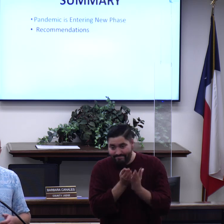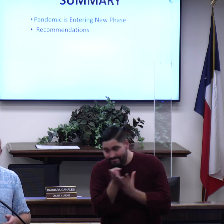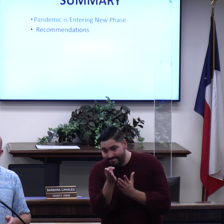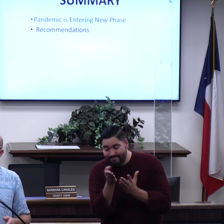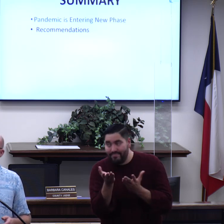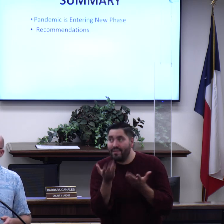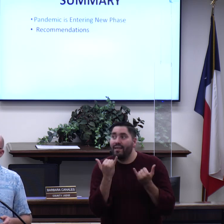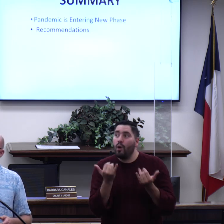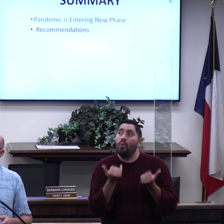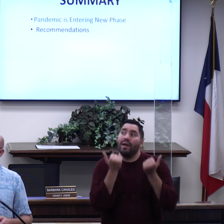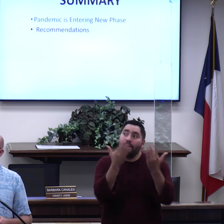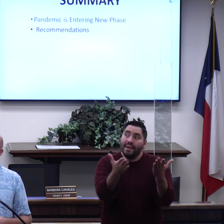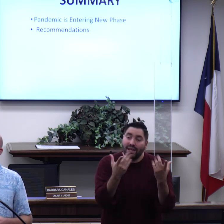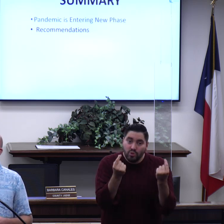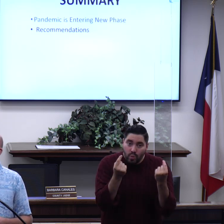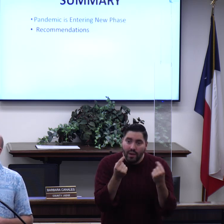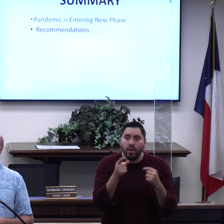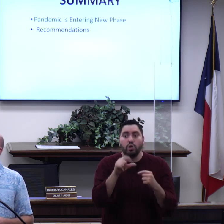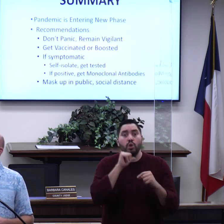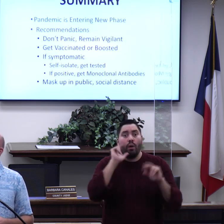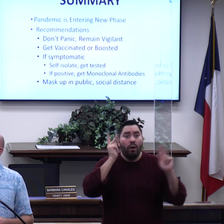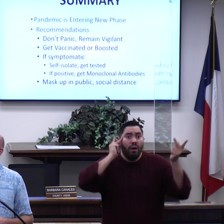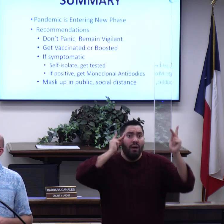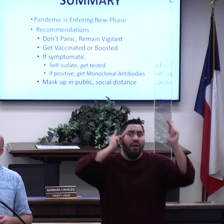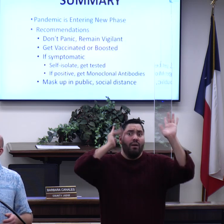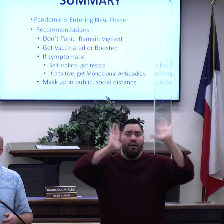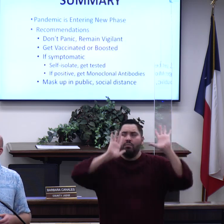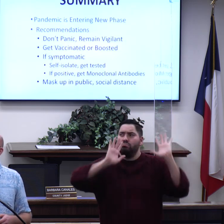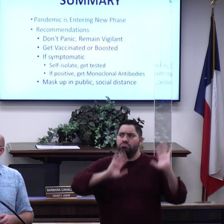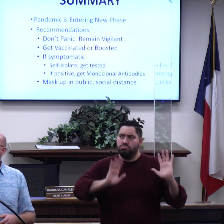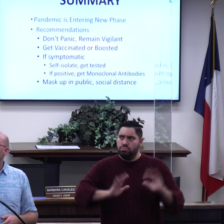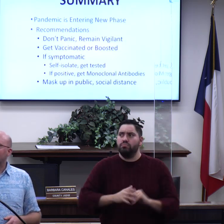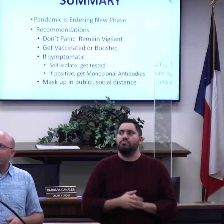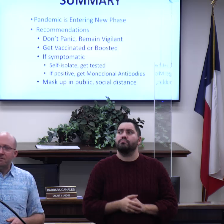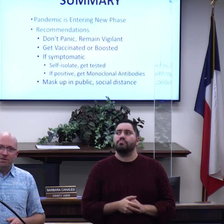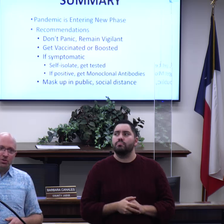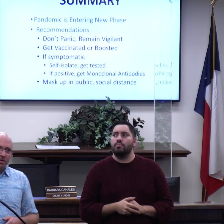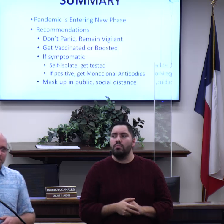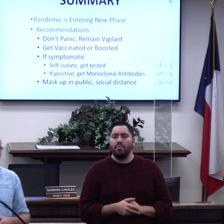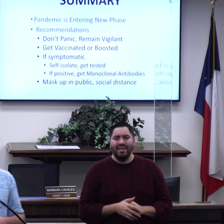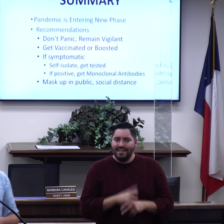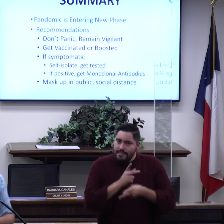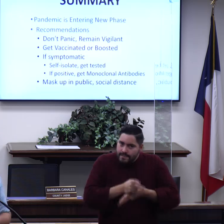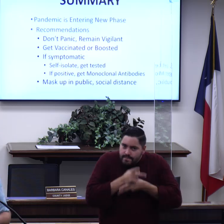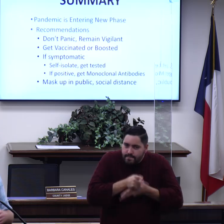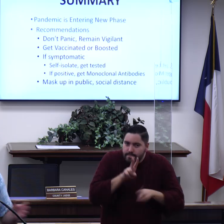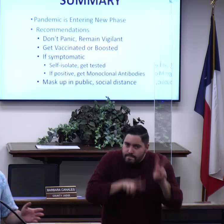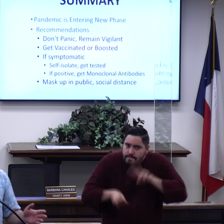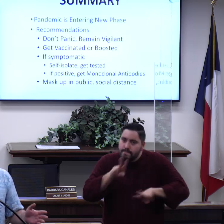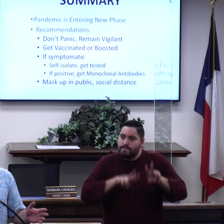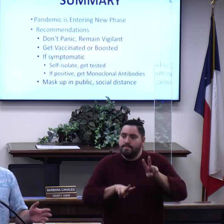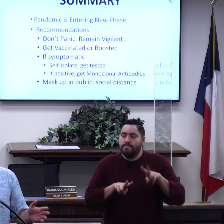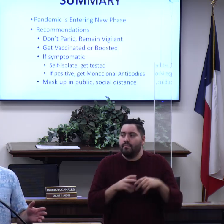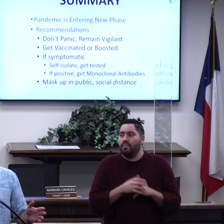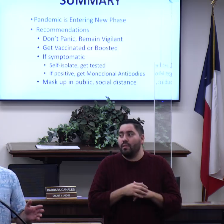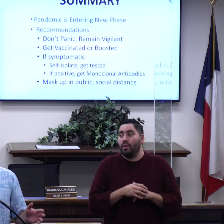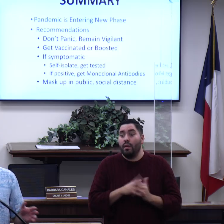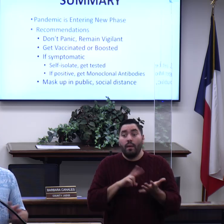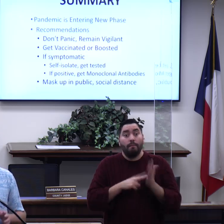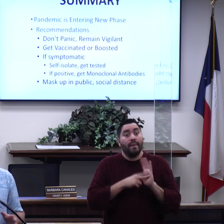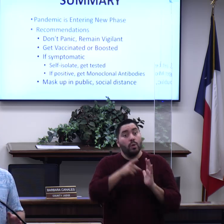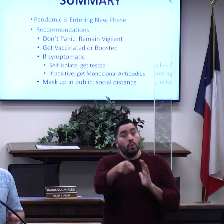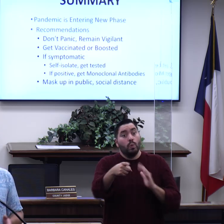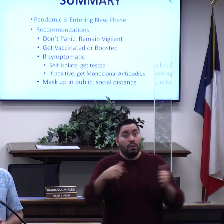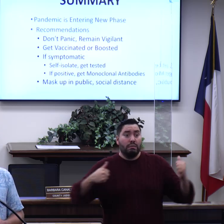here. Number 1 is don't panic. Click. Remain vigilant. There's no reason to